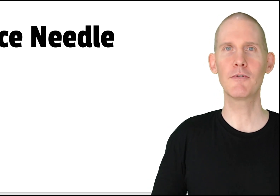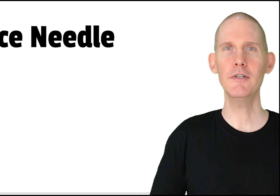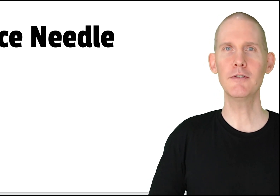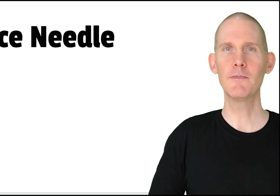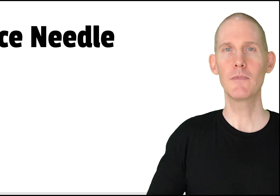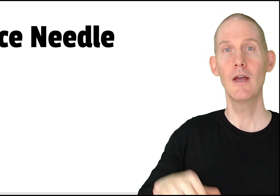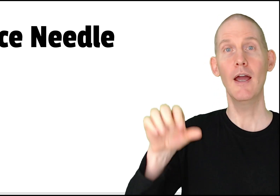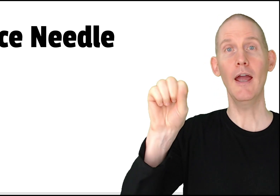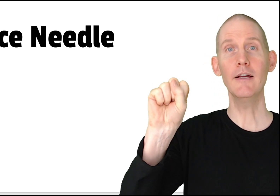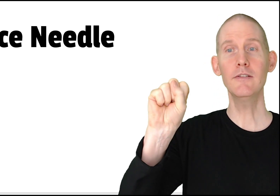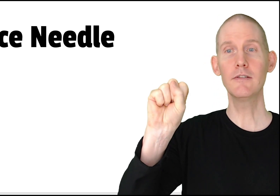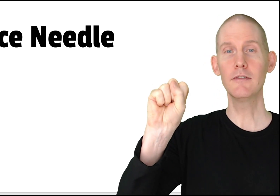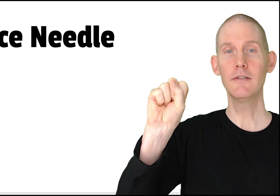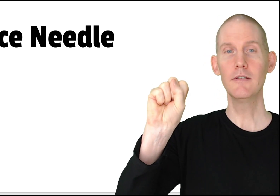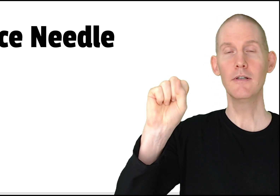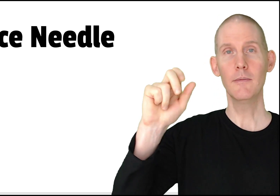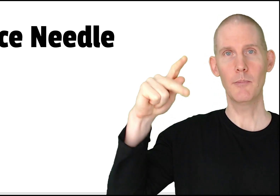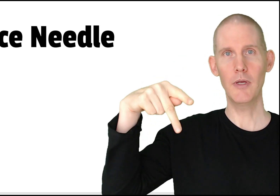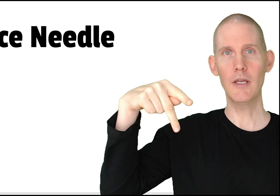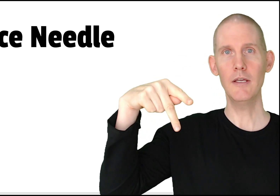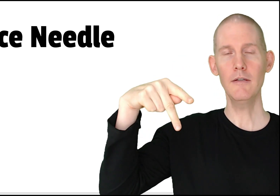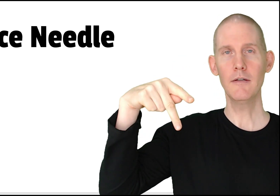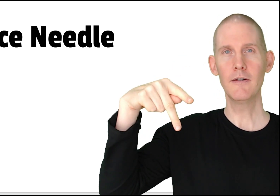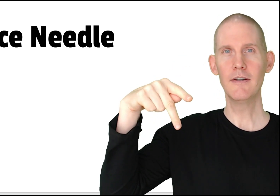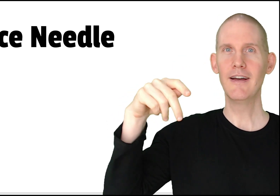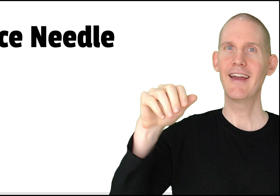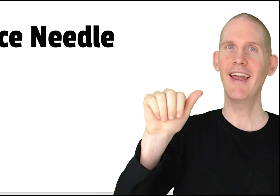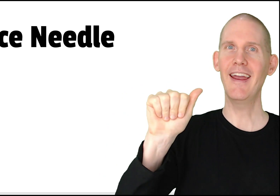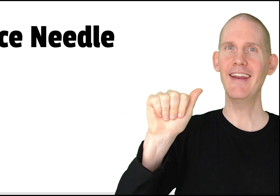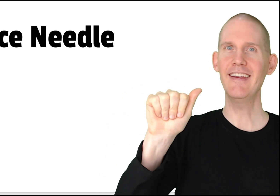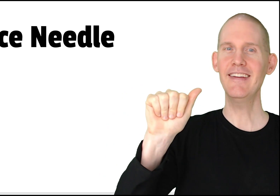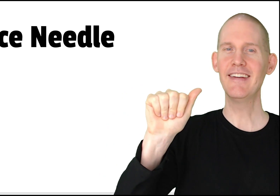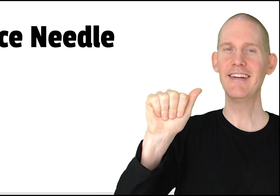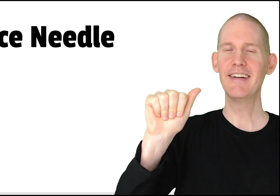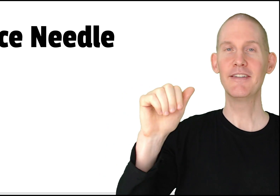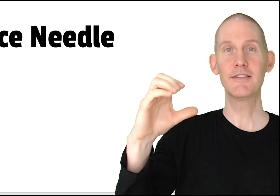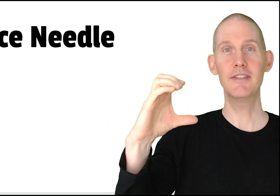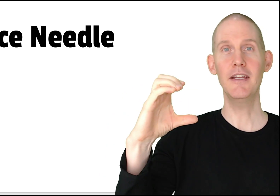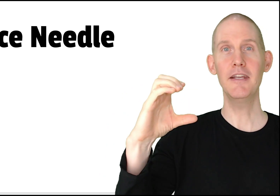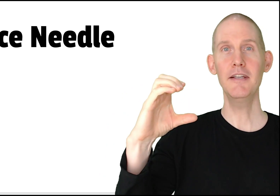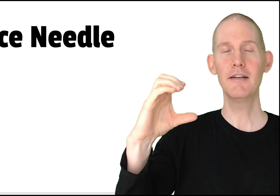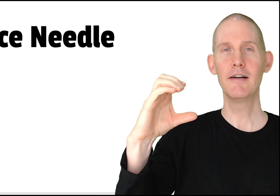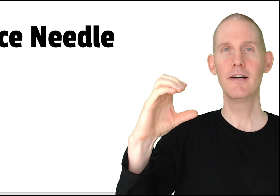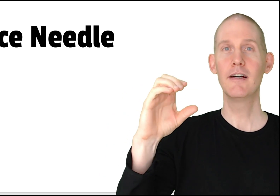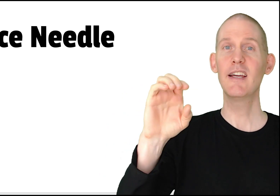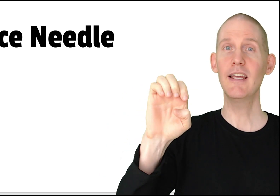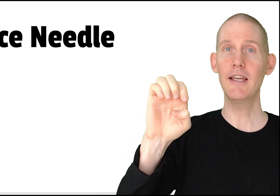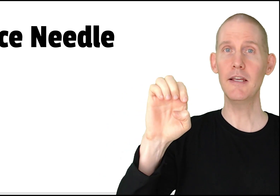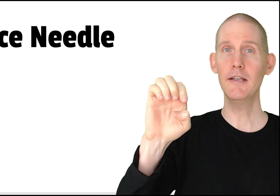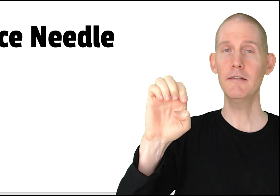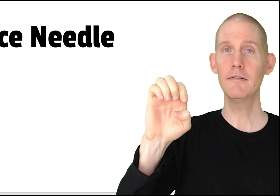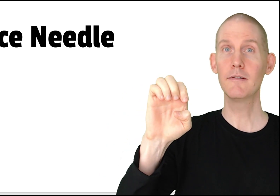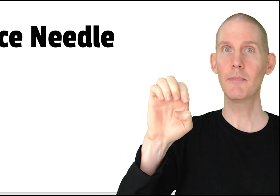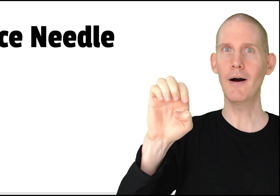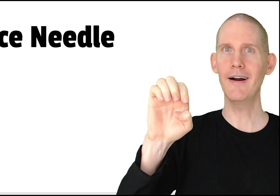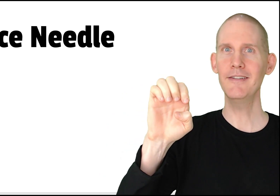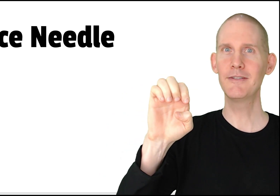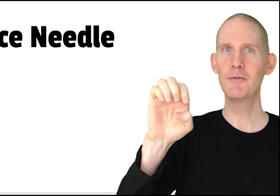first. S, P, A, C, E. Pause. Move